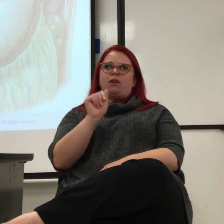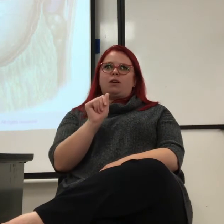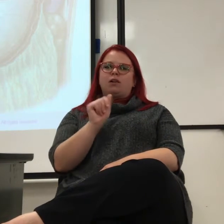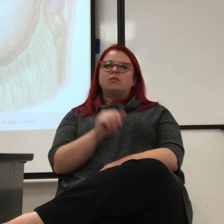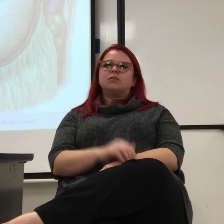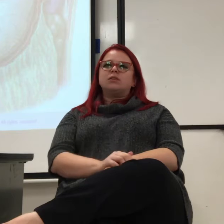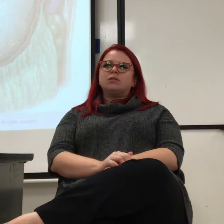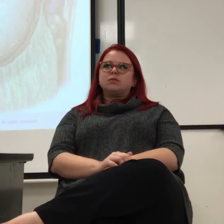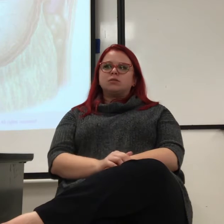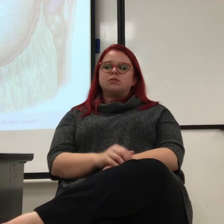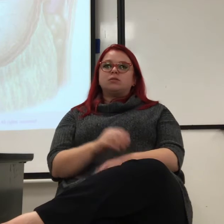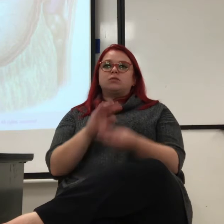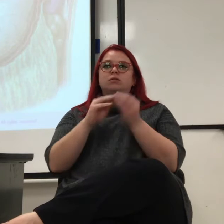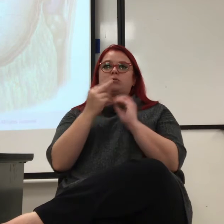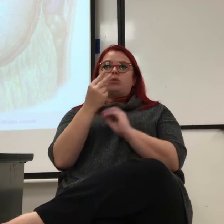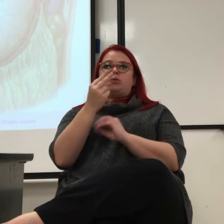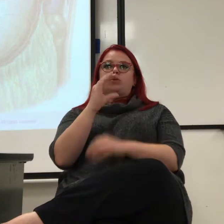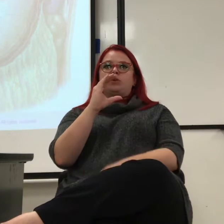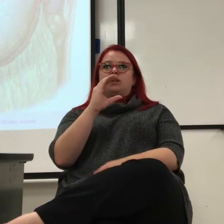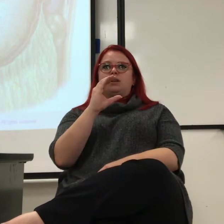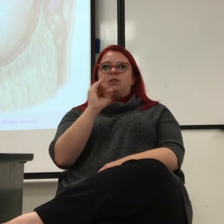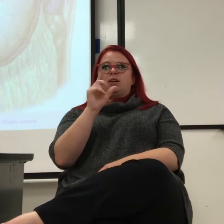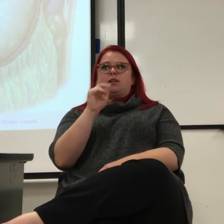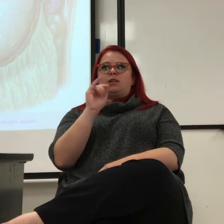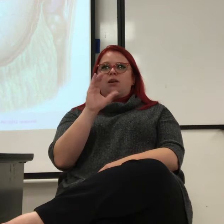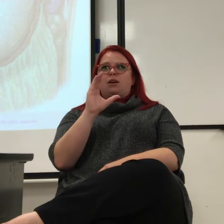Call number two, celiac trunk.